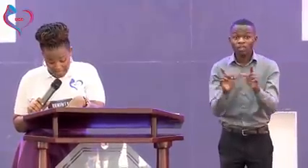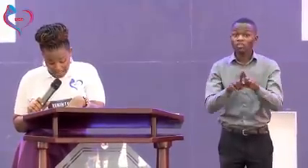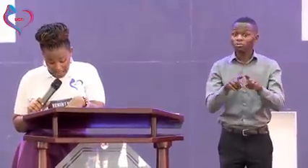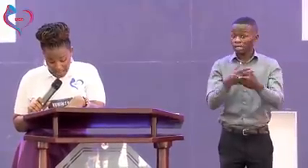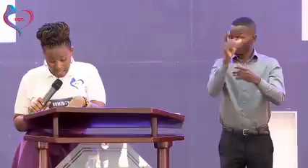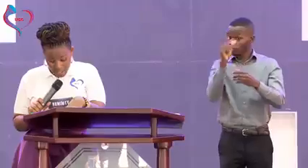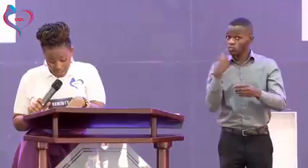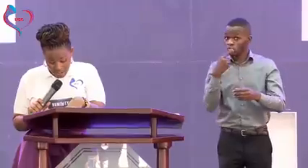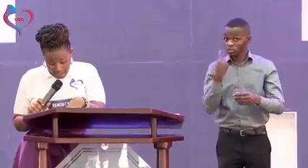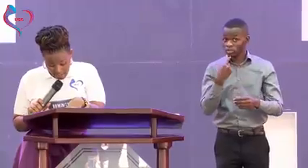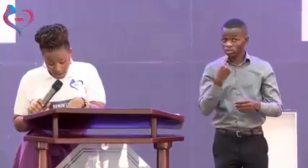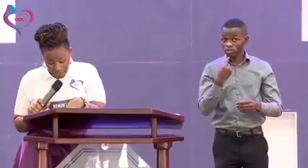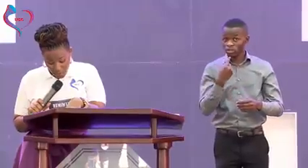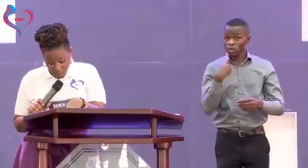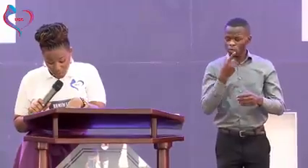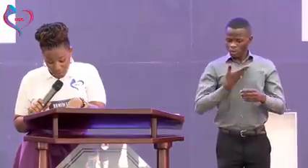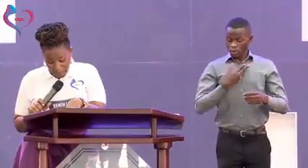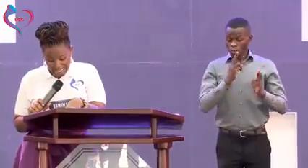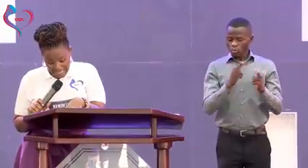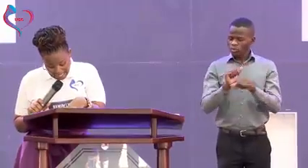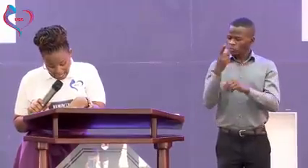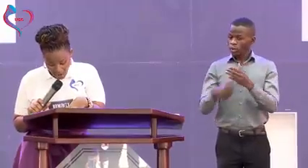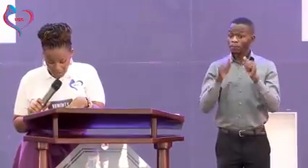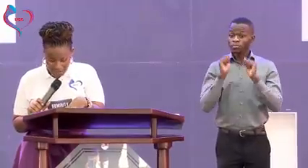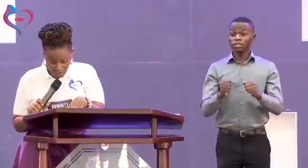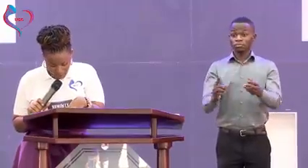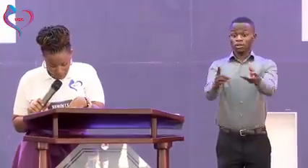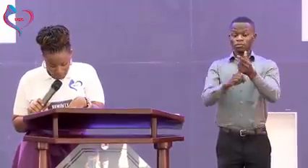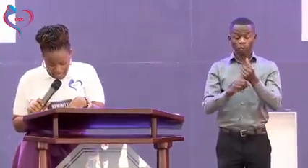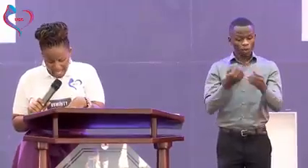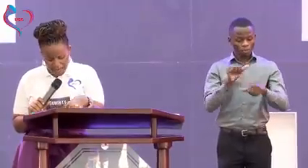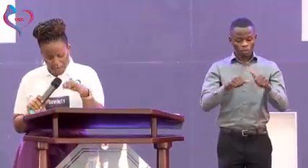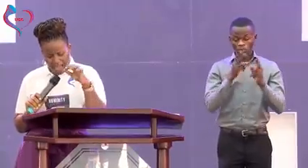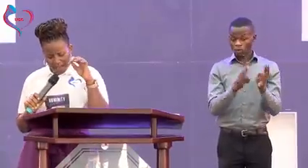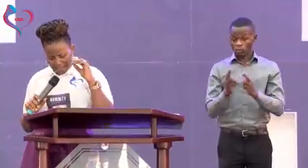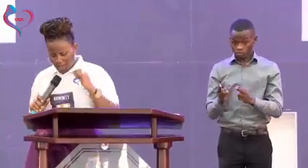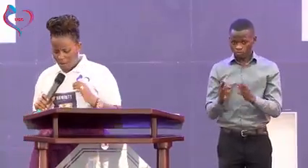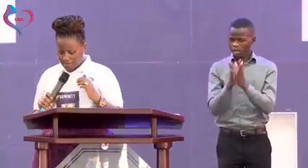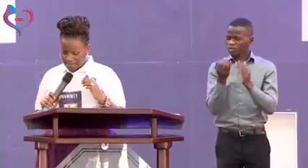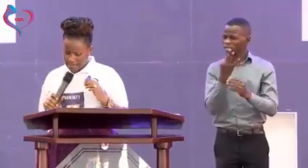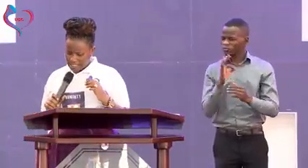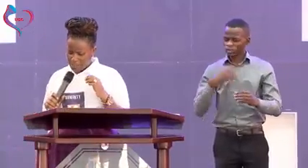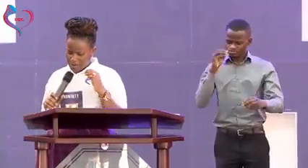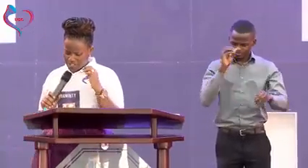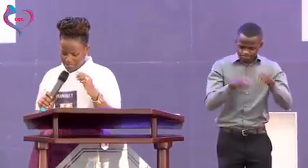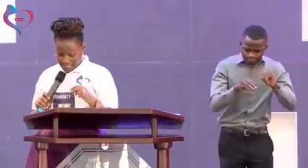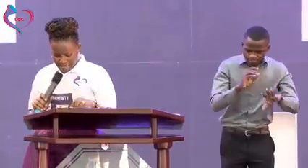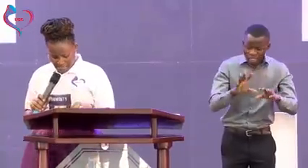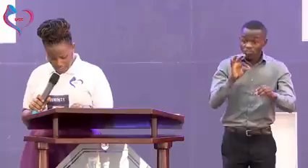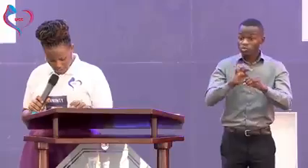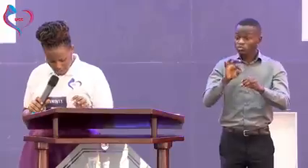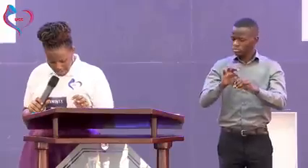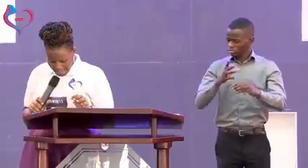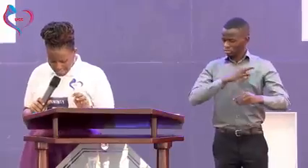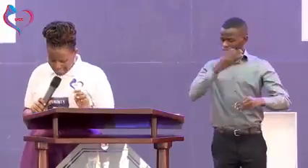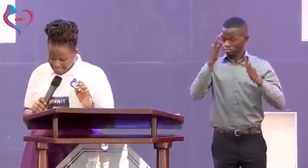who threshes in hope should be partaker of his hope. If we have sown spiritual things